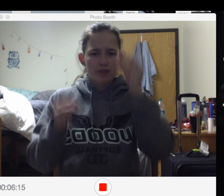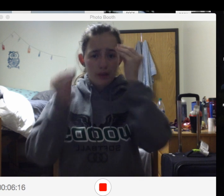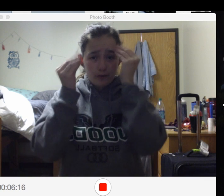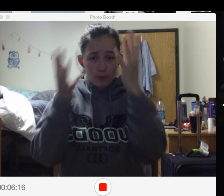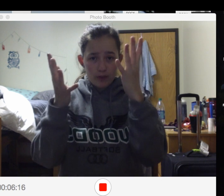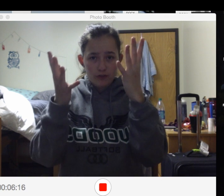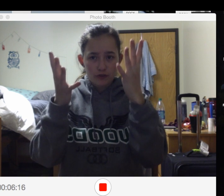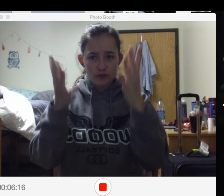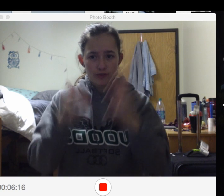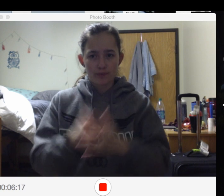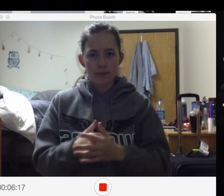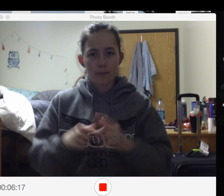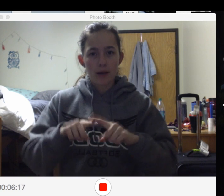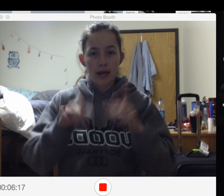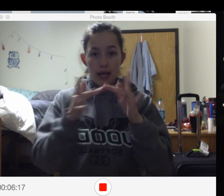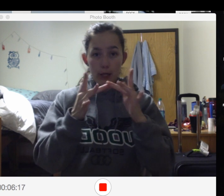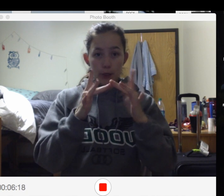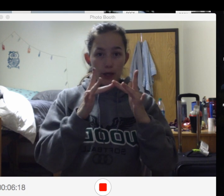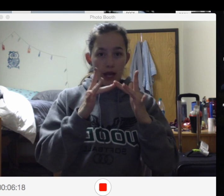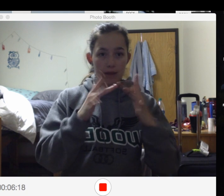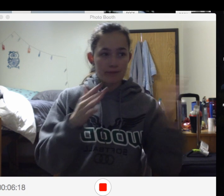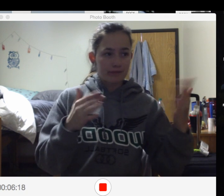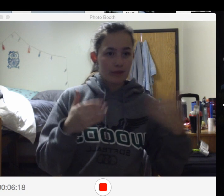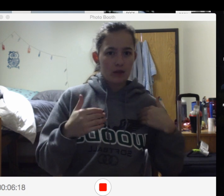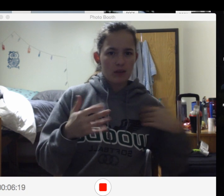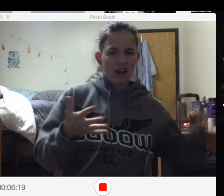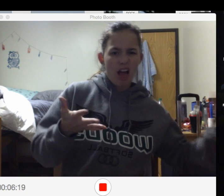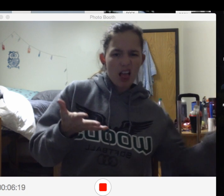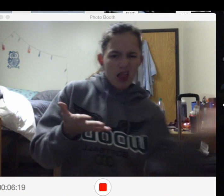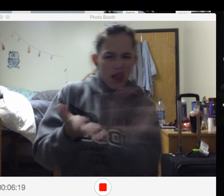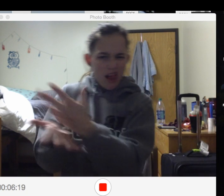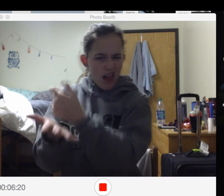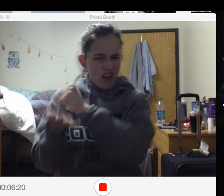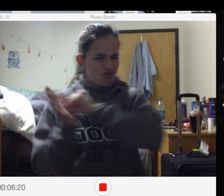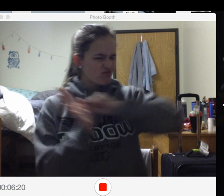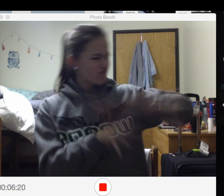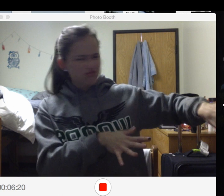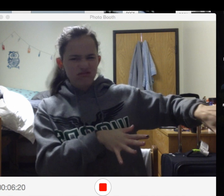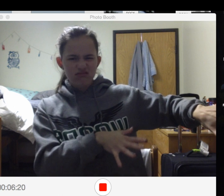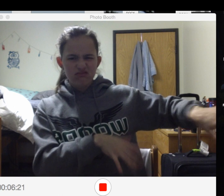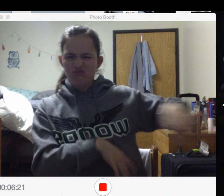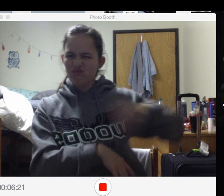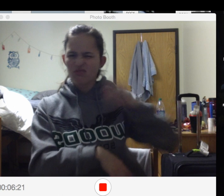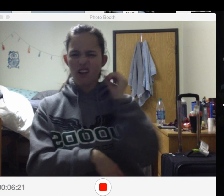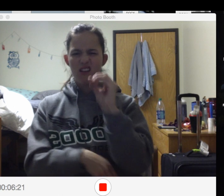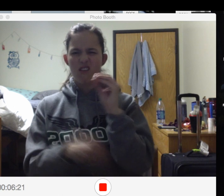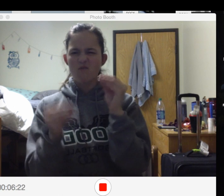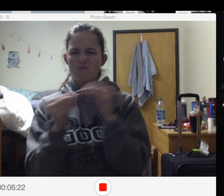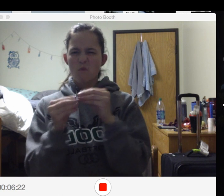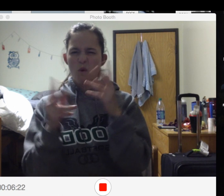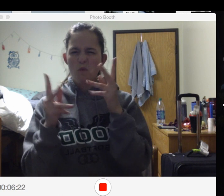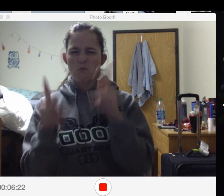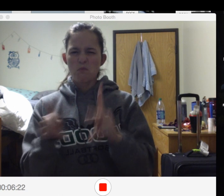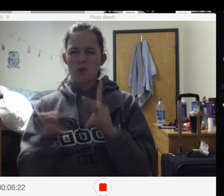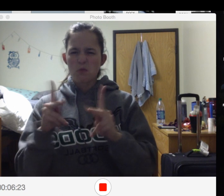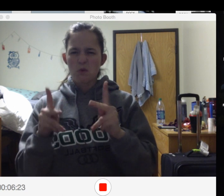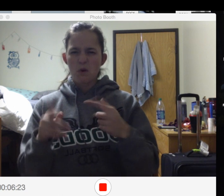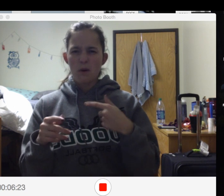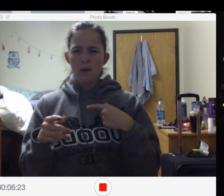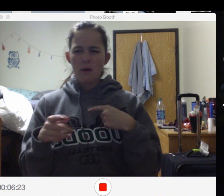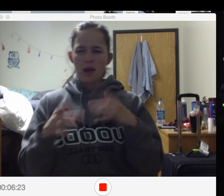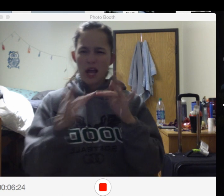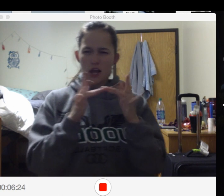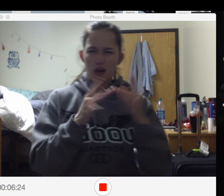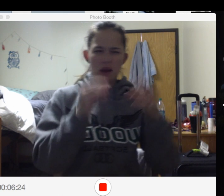along came the internet, and it swept them out of the way, and it allowed all of us to connect together, and it was awesome. But that's not actually